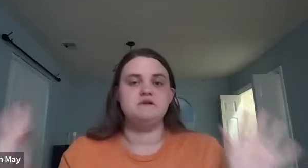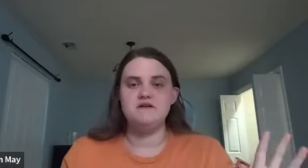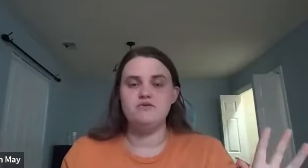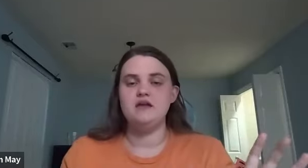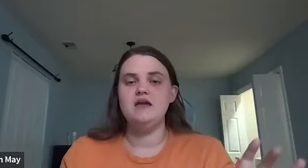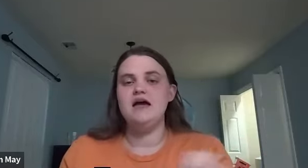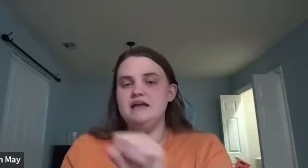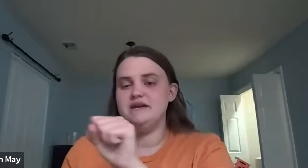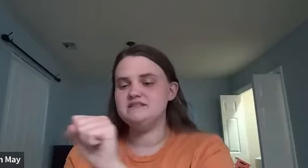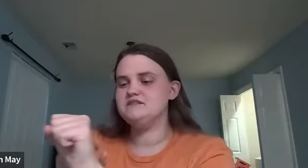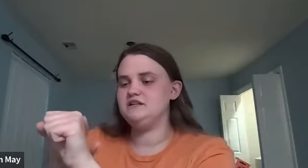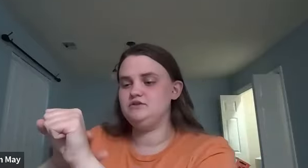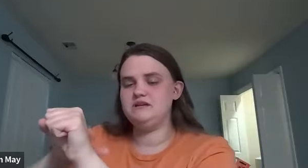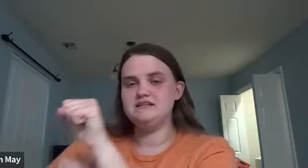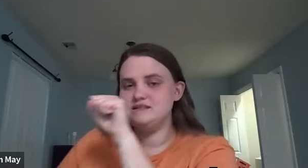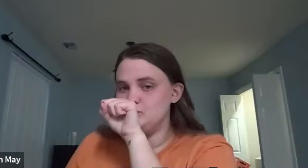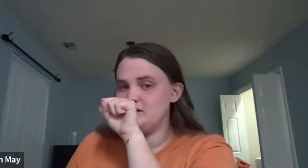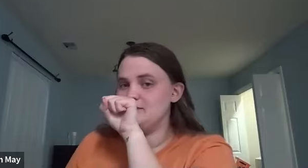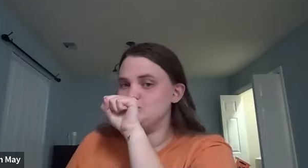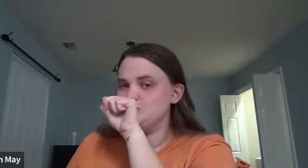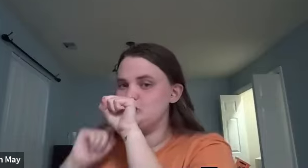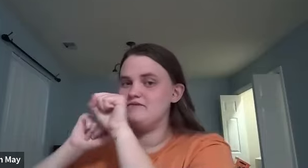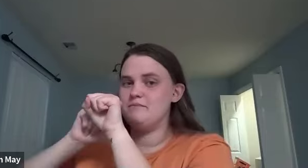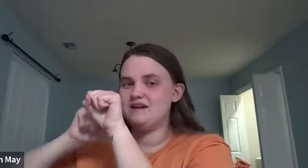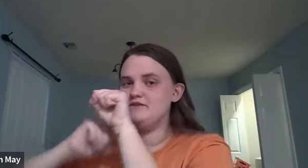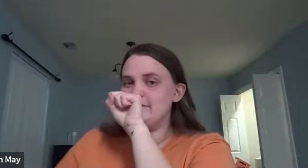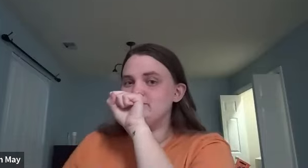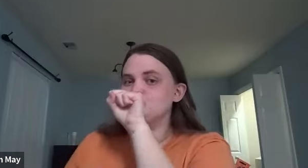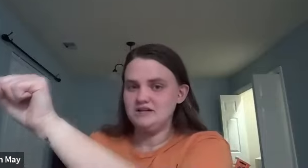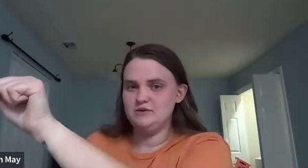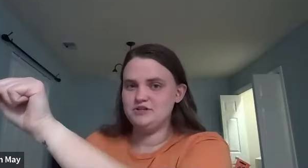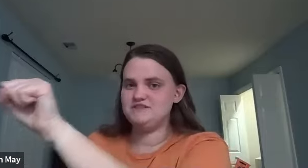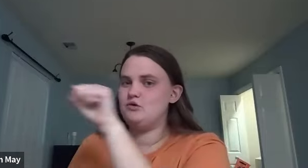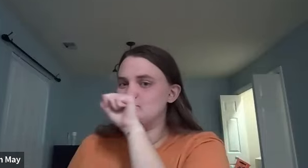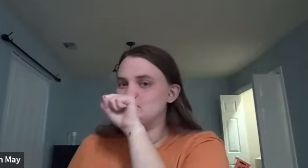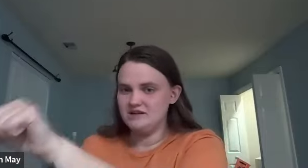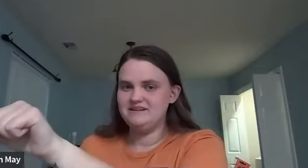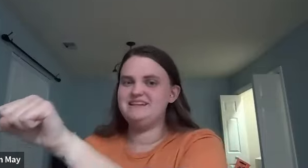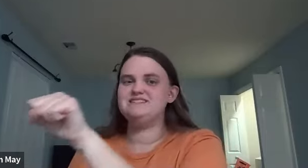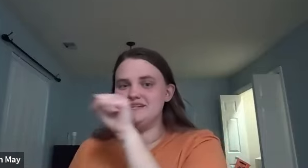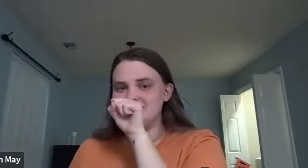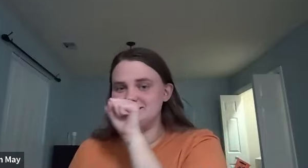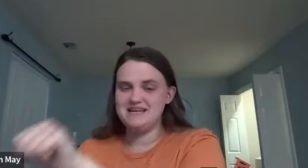favorite thing. And basically you kiss, you're like, you have the back of your palm and you push it forward, kiss fist. And